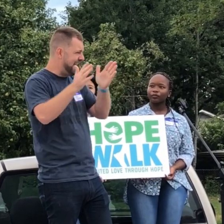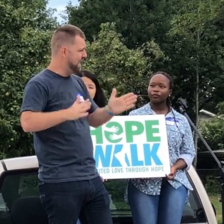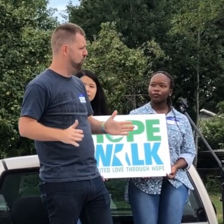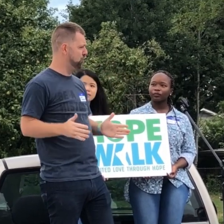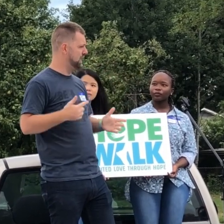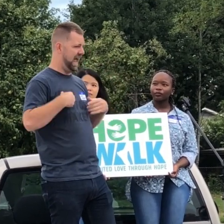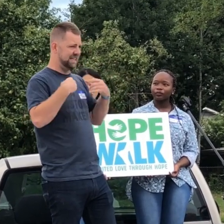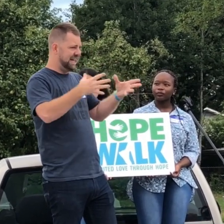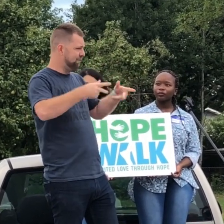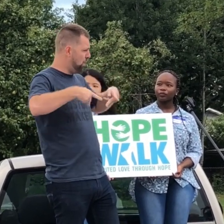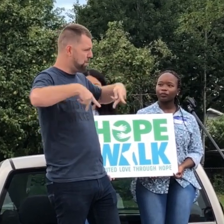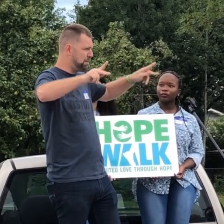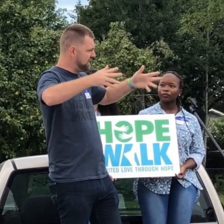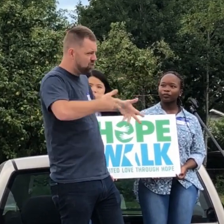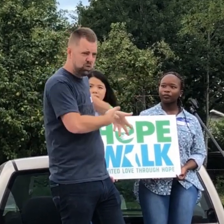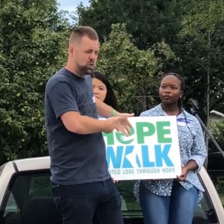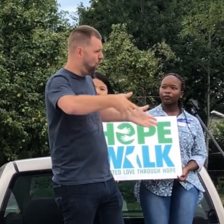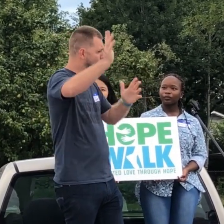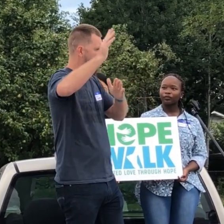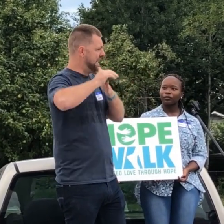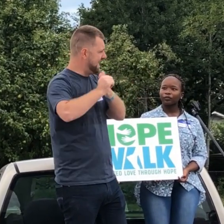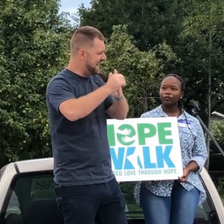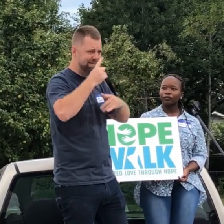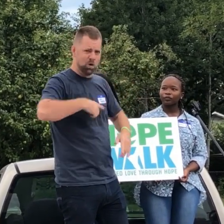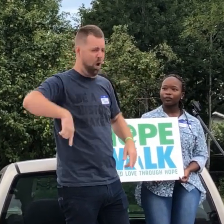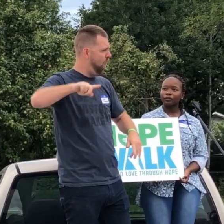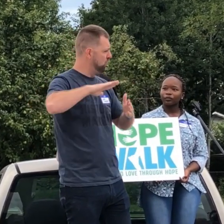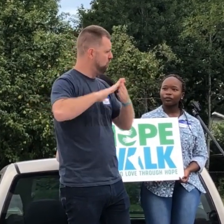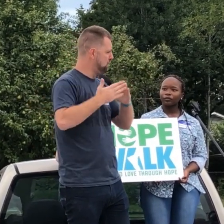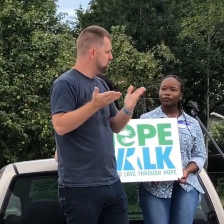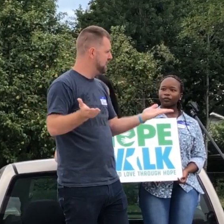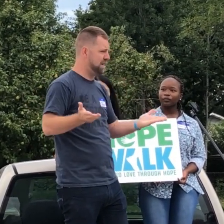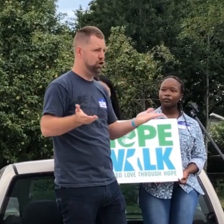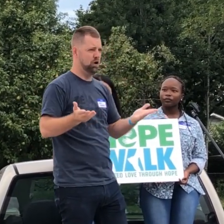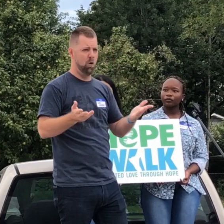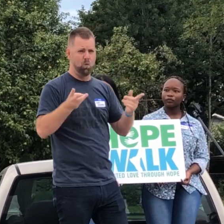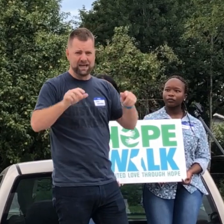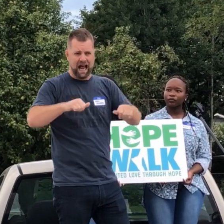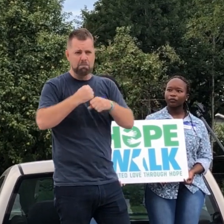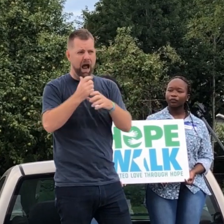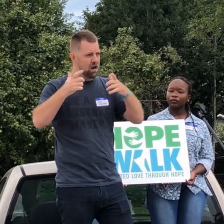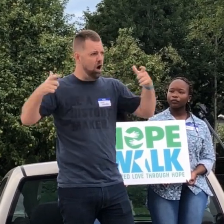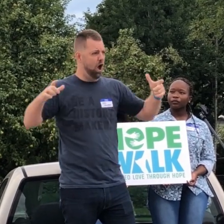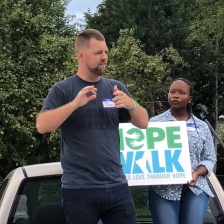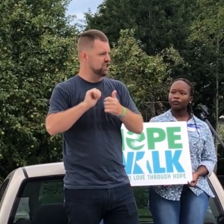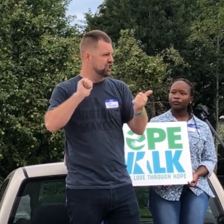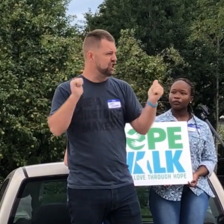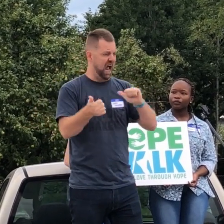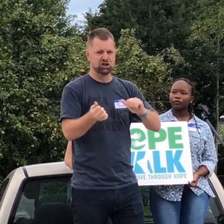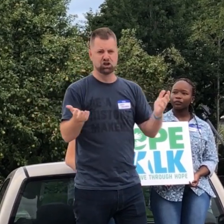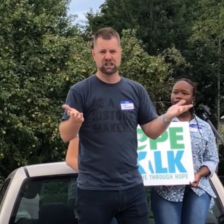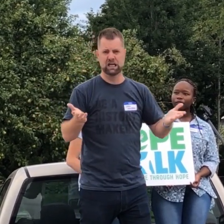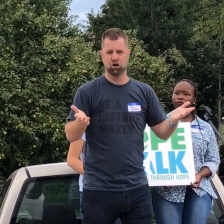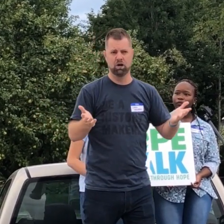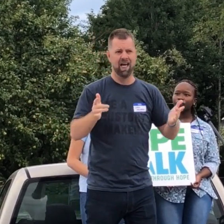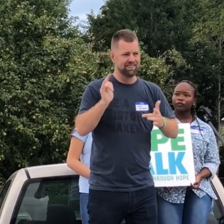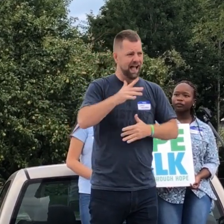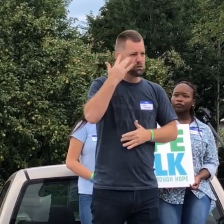today. You guys are already leaders. You've given permission for other people, for us to be leaders here too. And we can make a big change